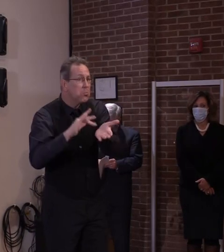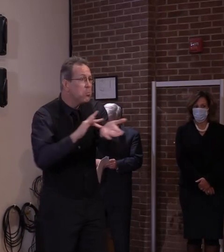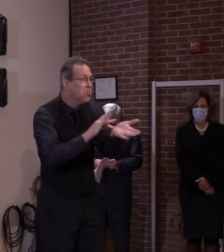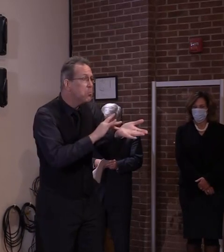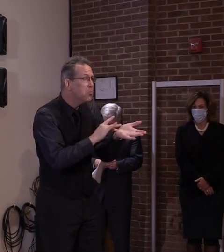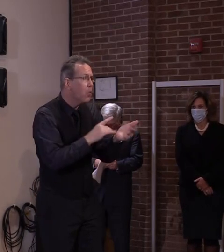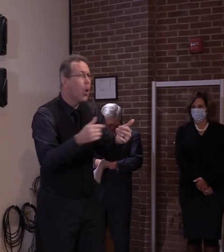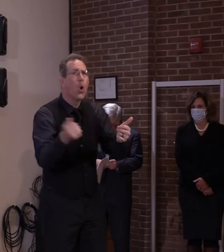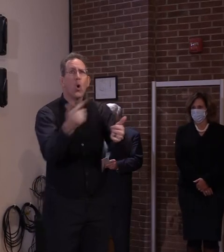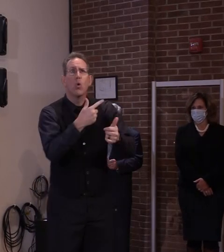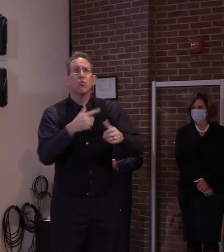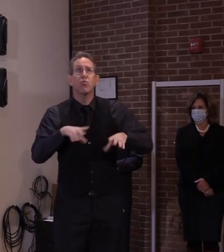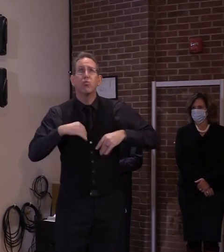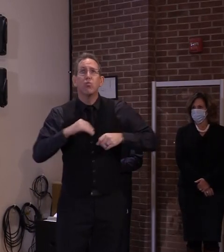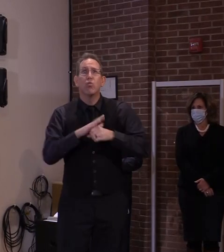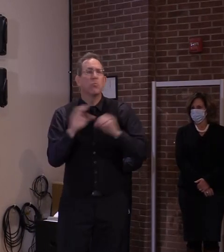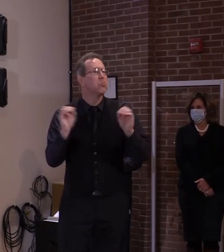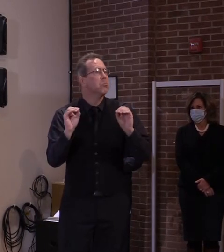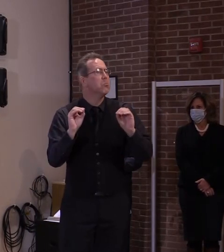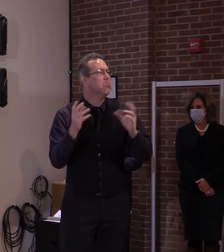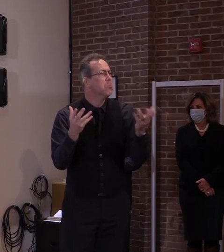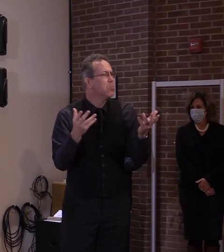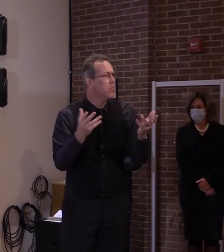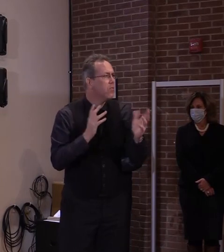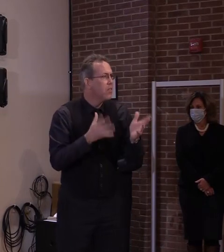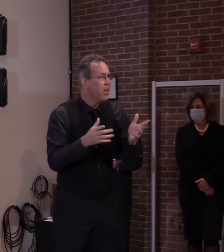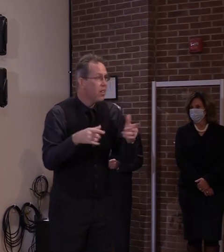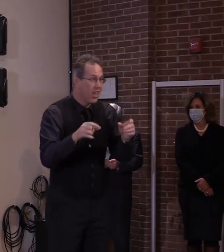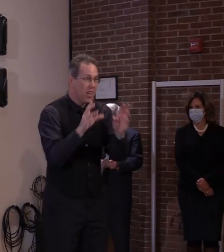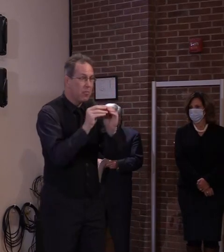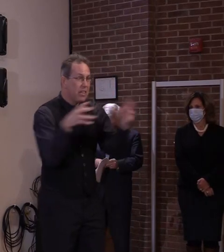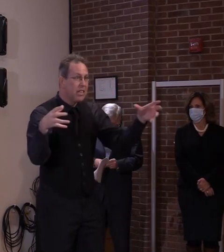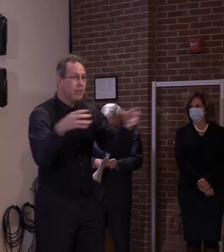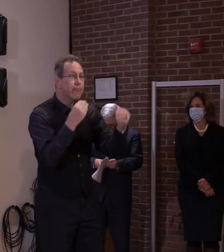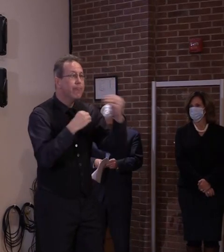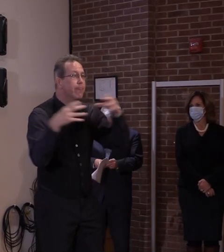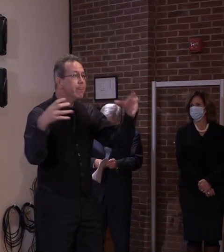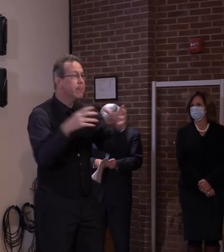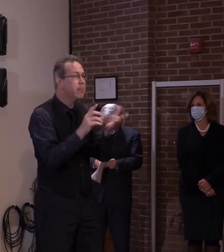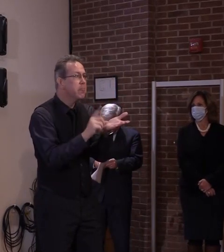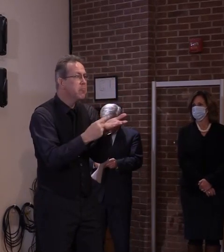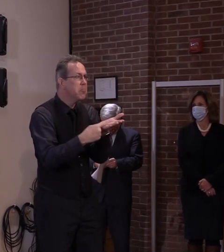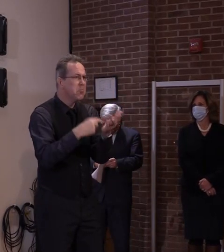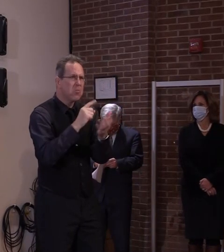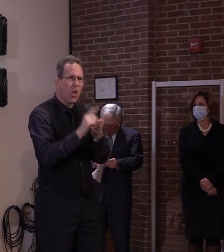anything that was associated with this dinner that went over a period of hours?